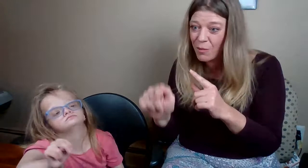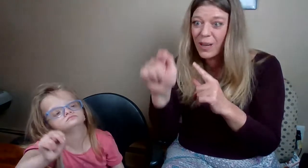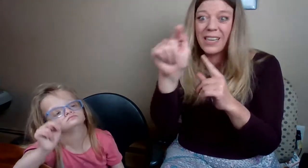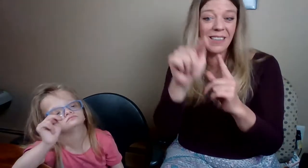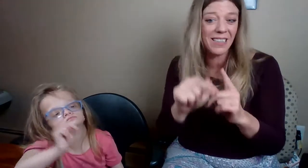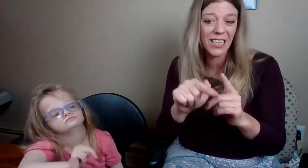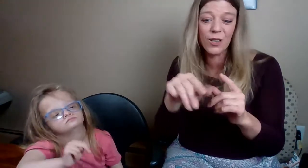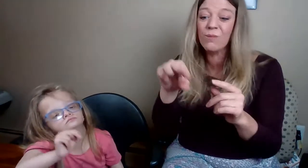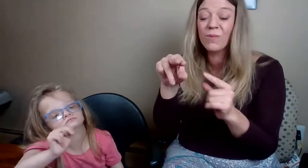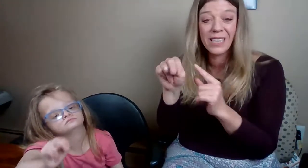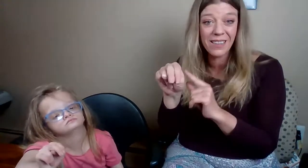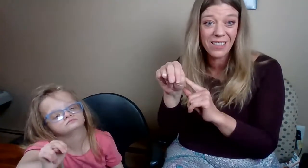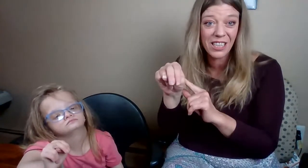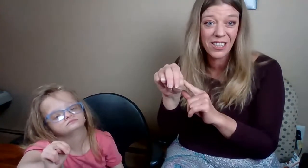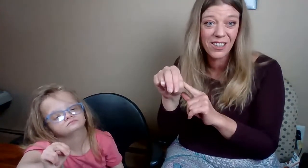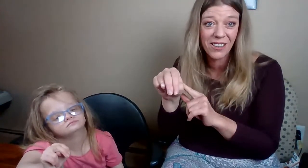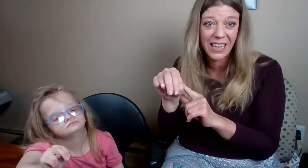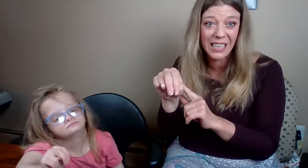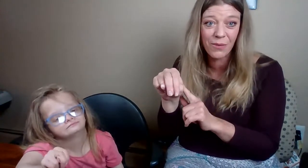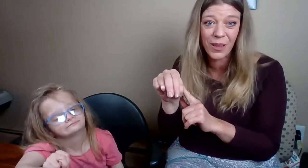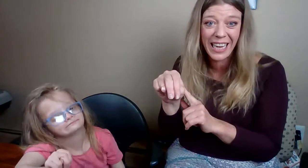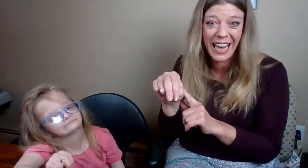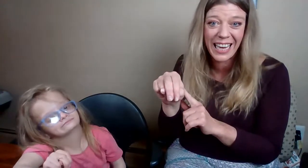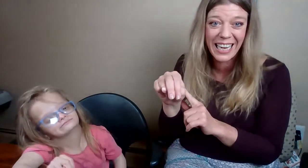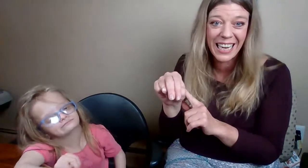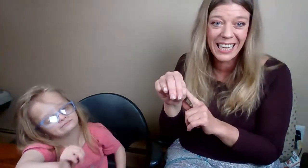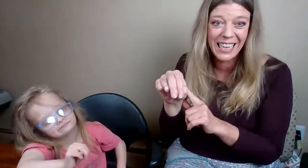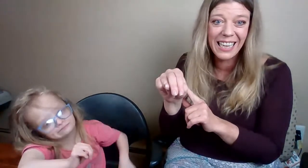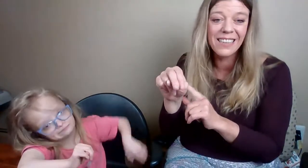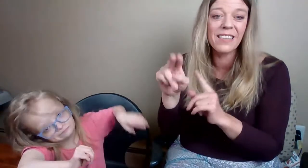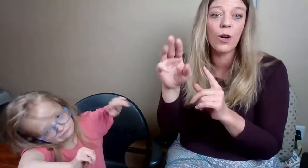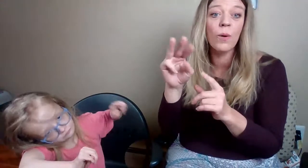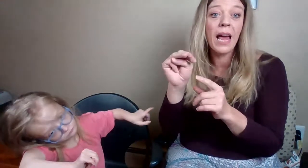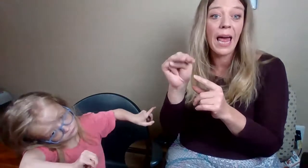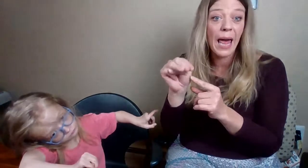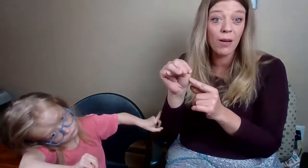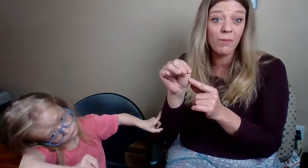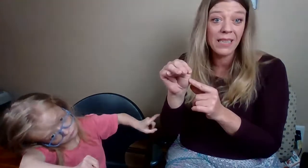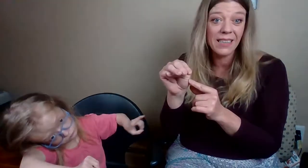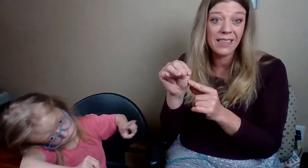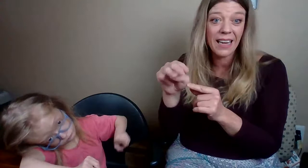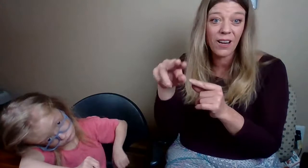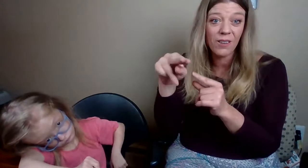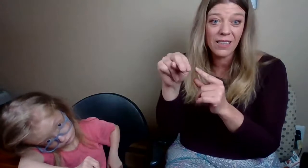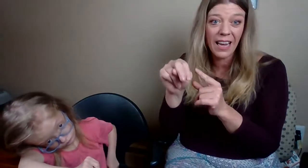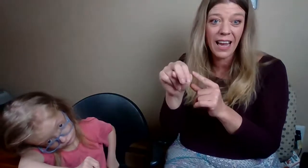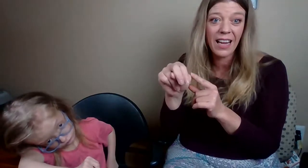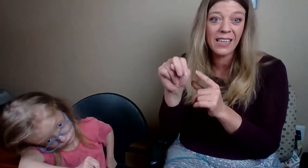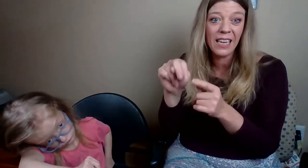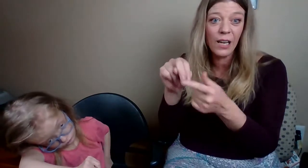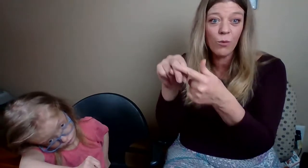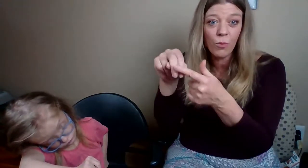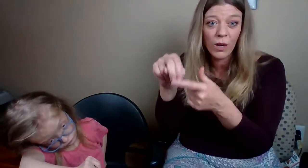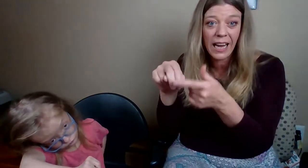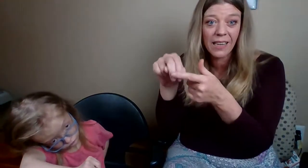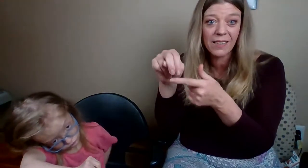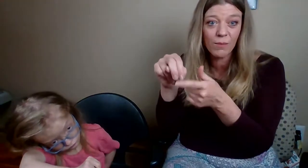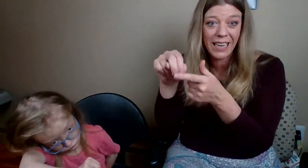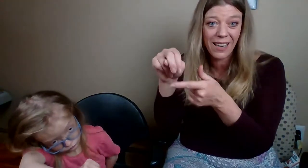1 and 2. And there's your 2 little lines for the N. So M is out, N, relax them down a